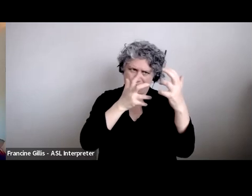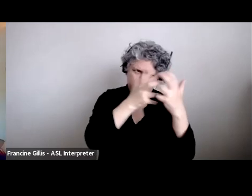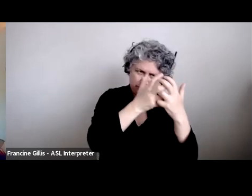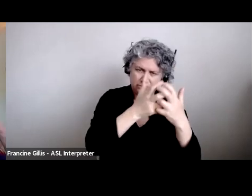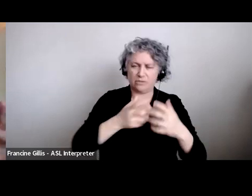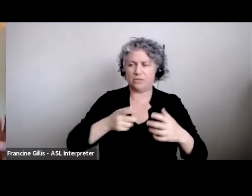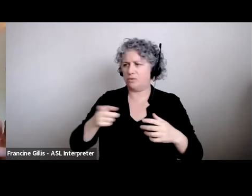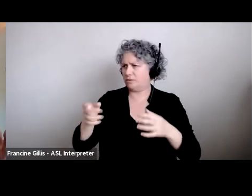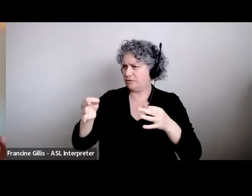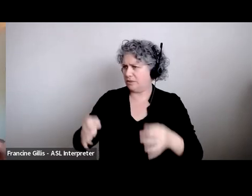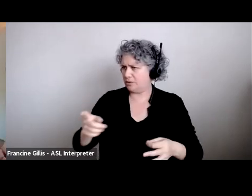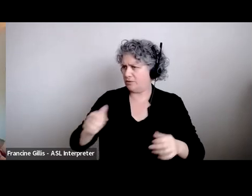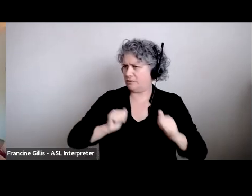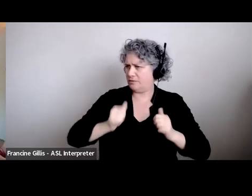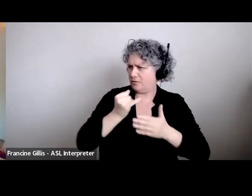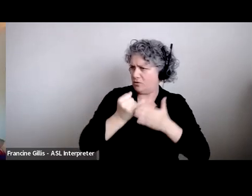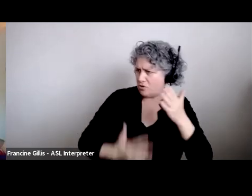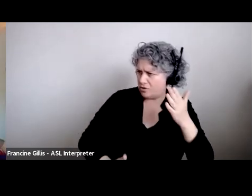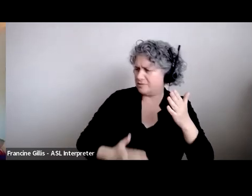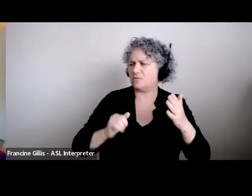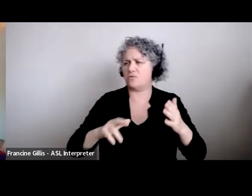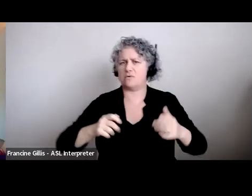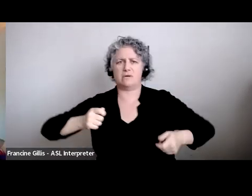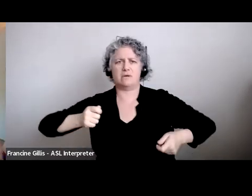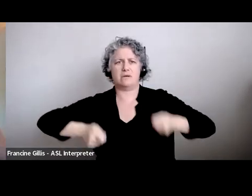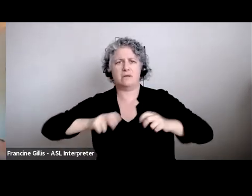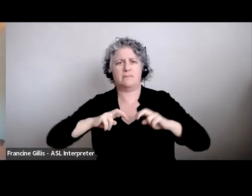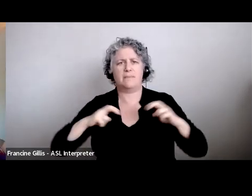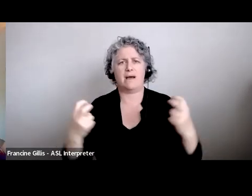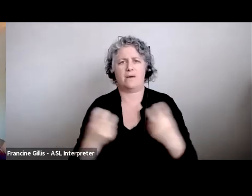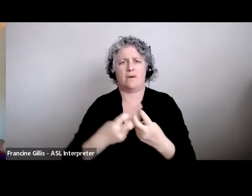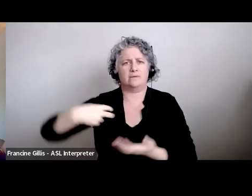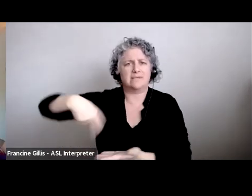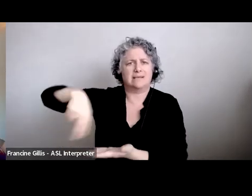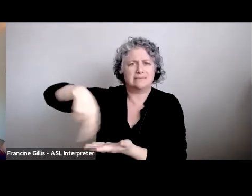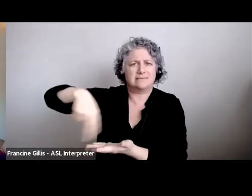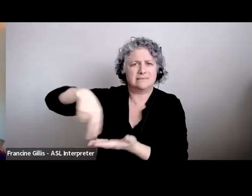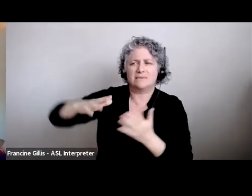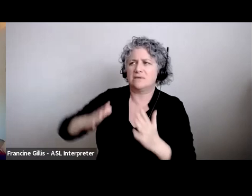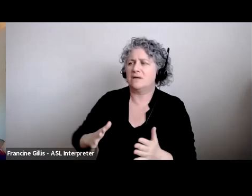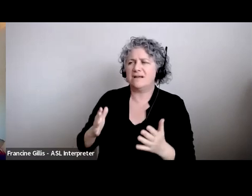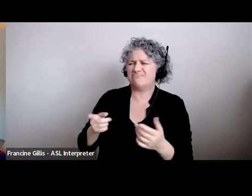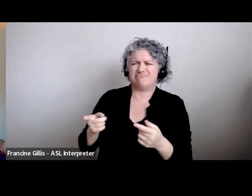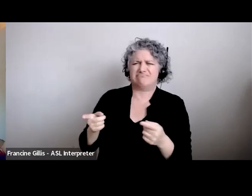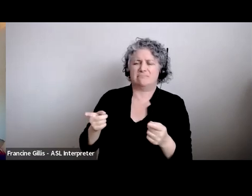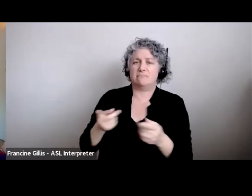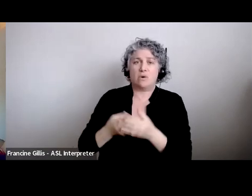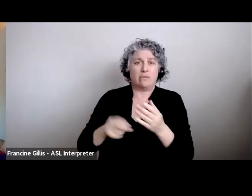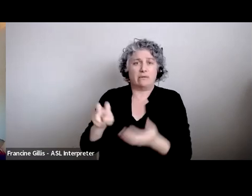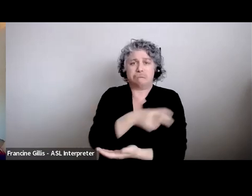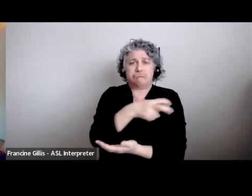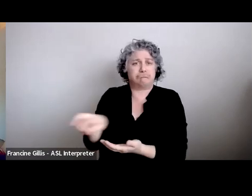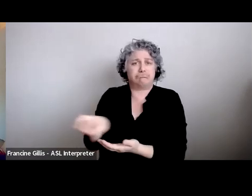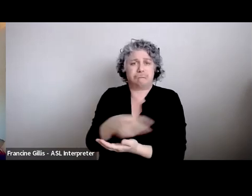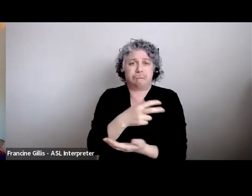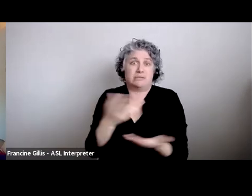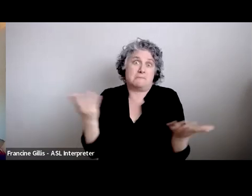dancer or a theater artist, where we recognize that we can be both. Yeah.